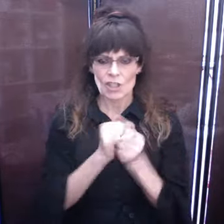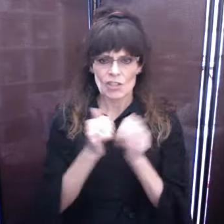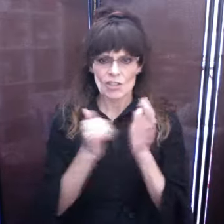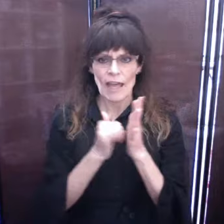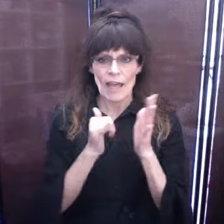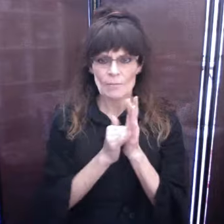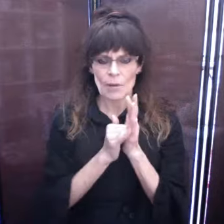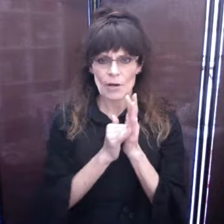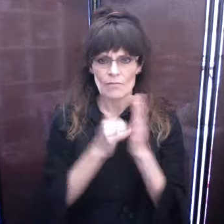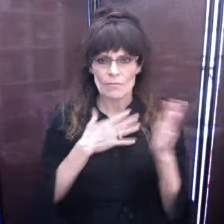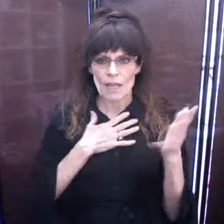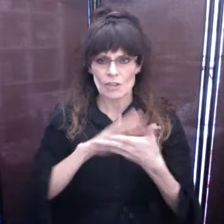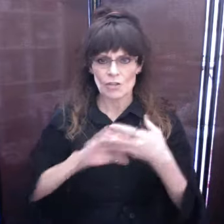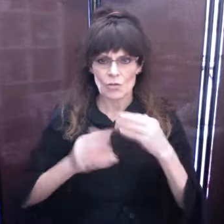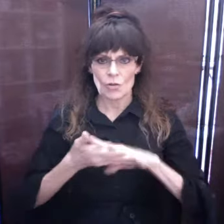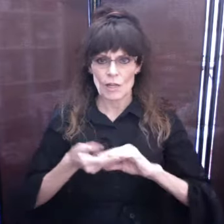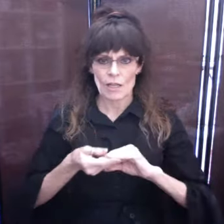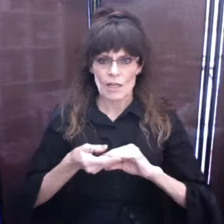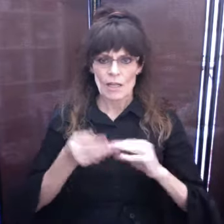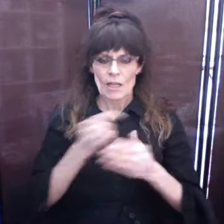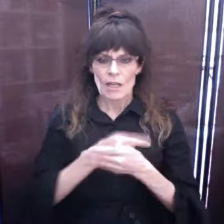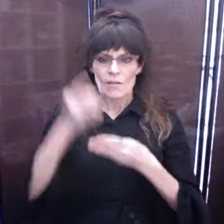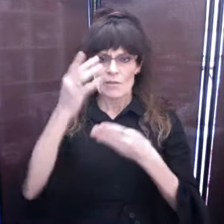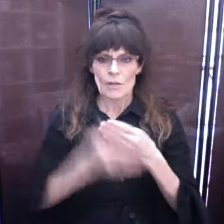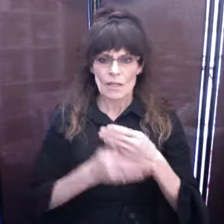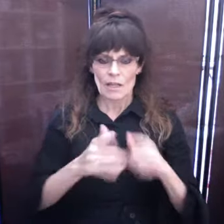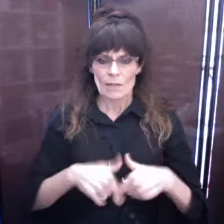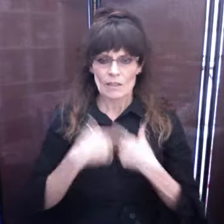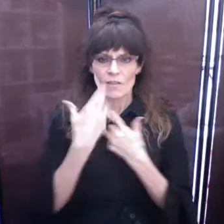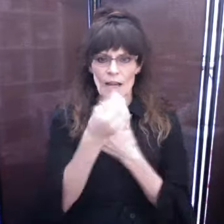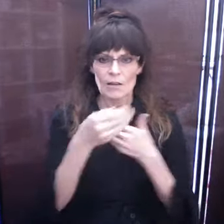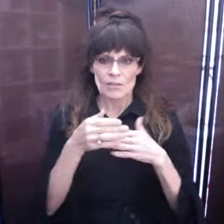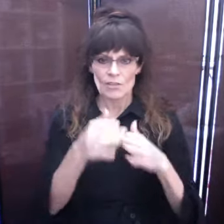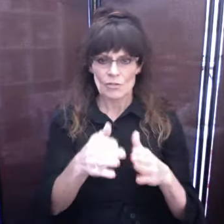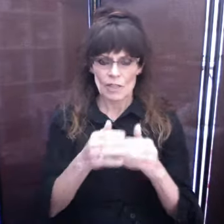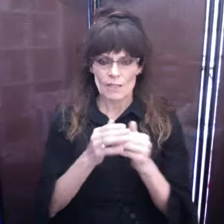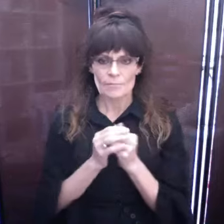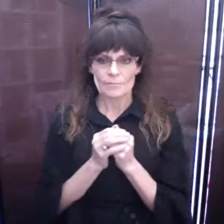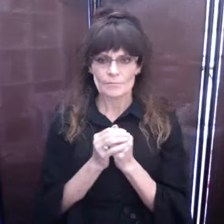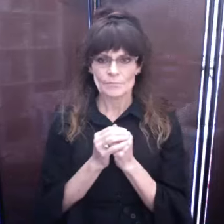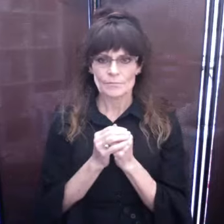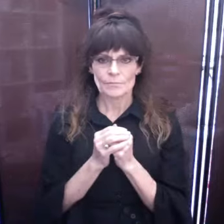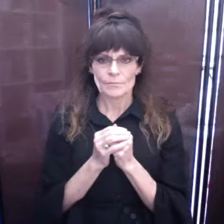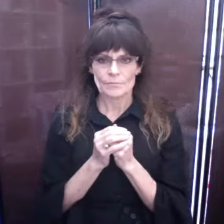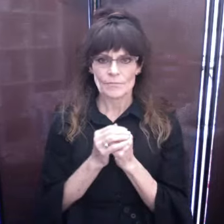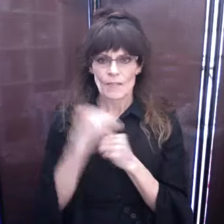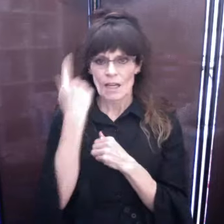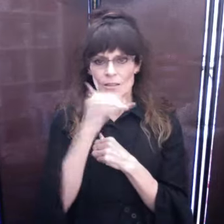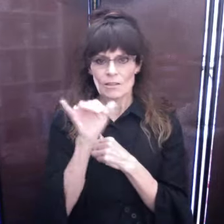so every weekend I'm living on the streets, and I look like homeless people do when they